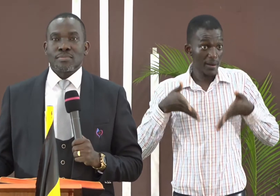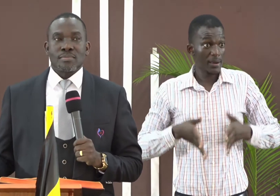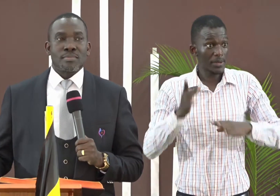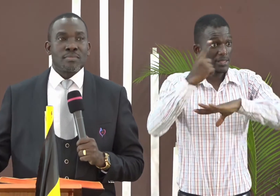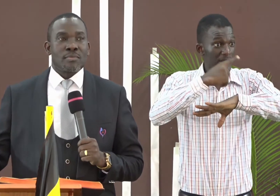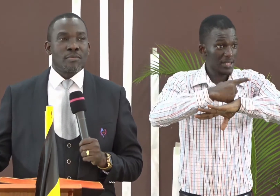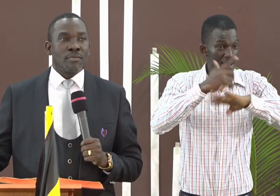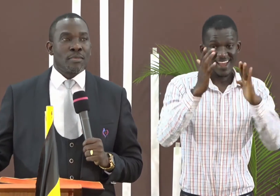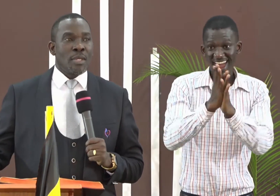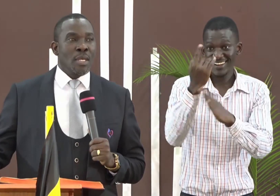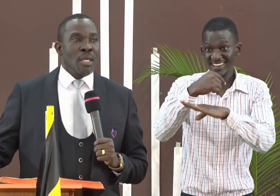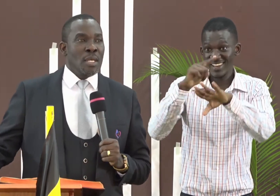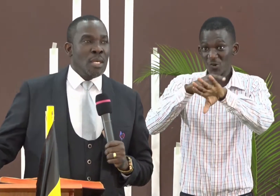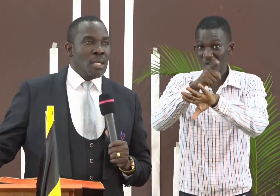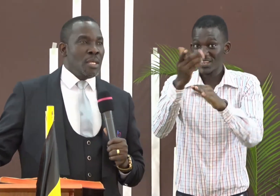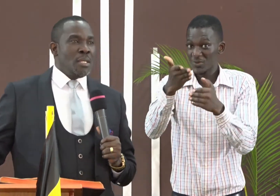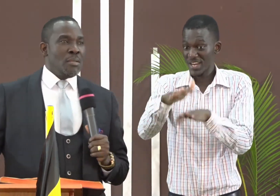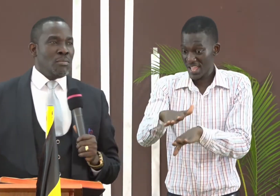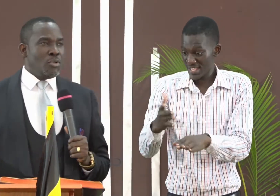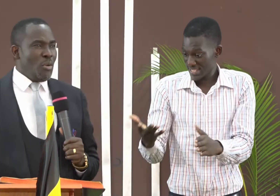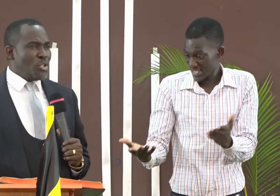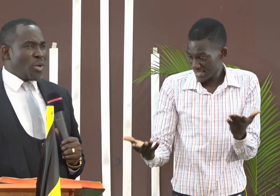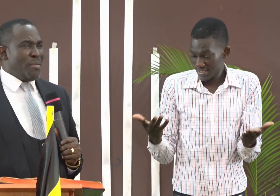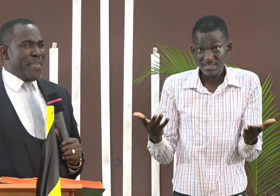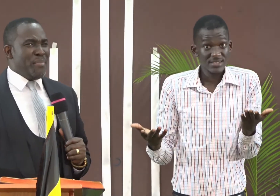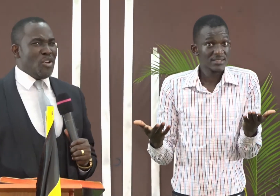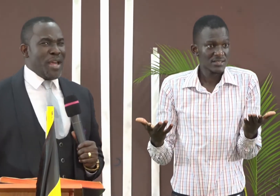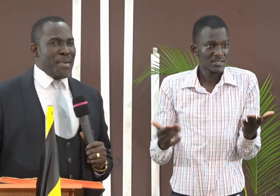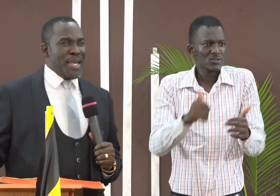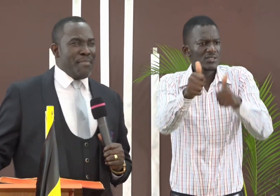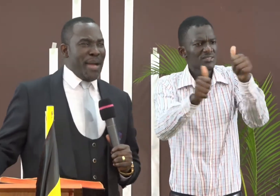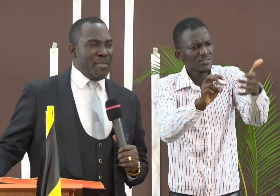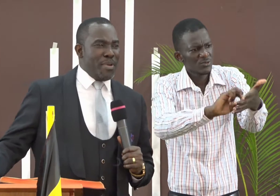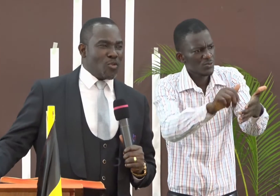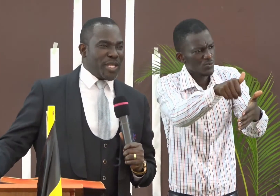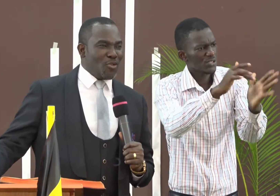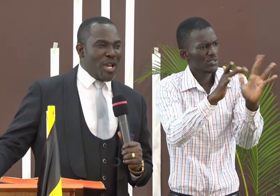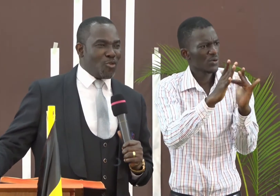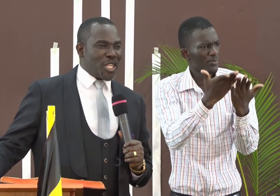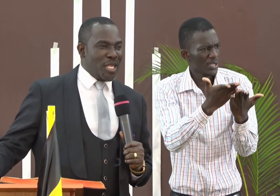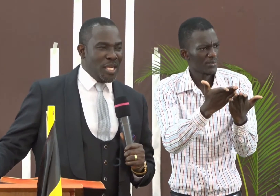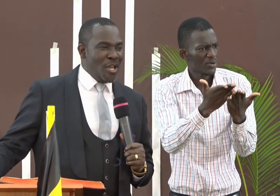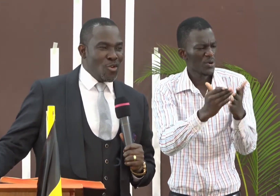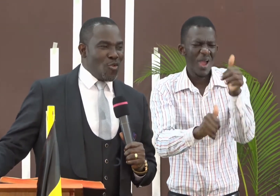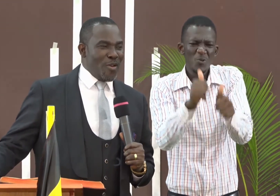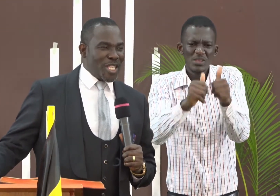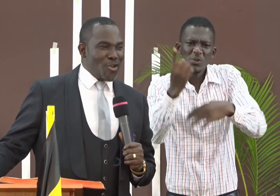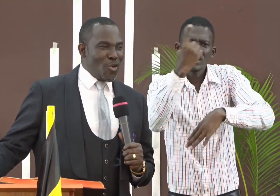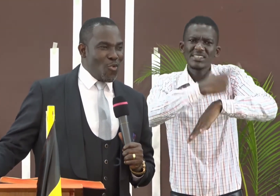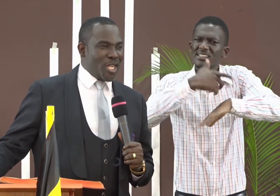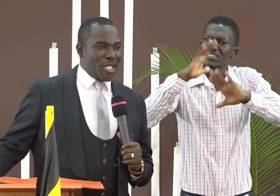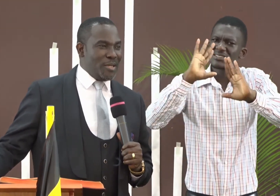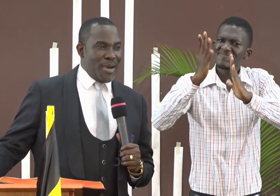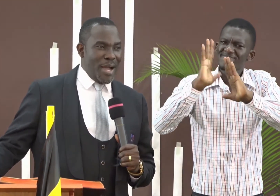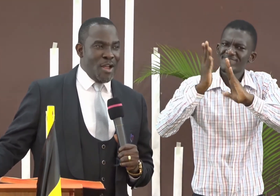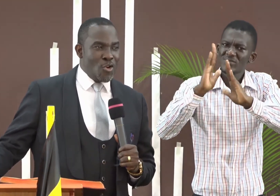Bible compares your birthday and the day when you die, buli omutuuka mu Bible yolabe Bible kuza lunaku ki lulwa lwesinga